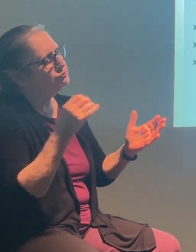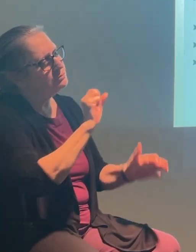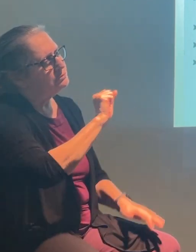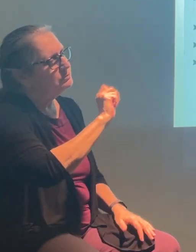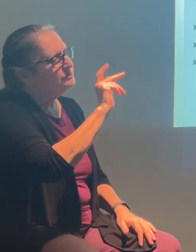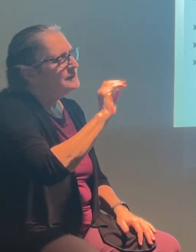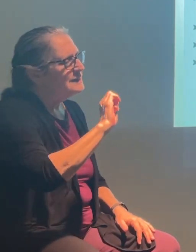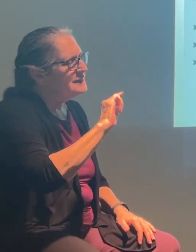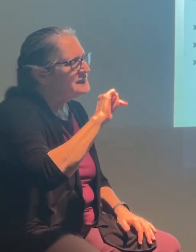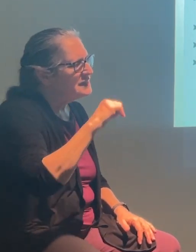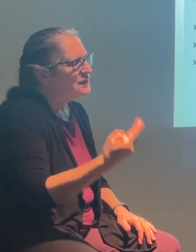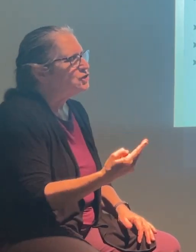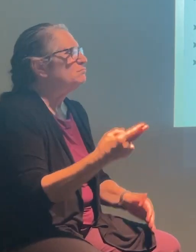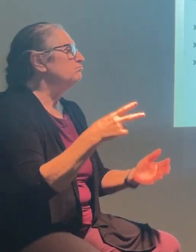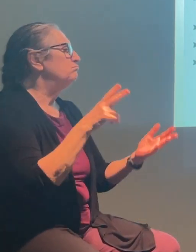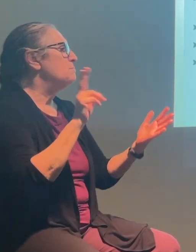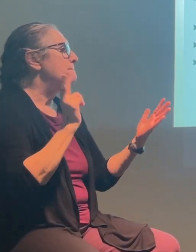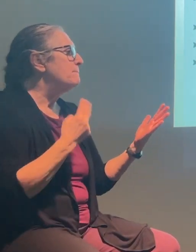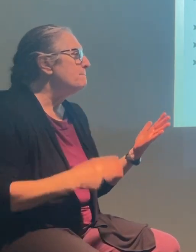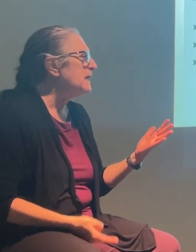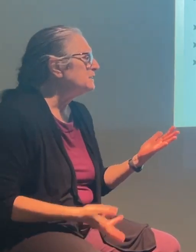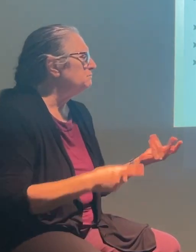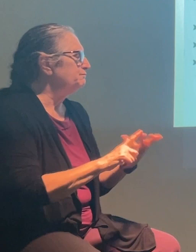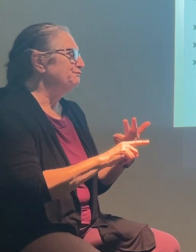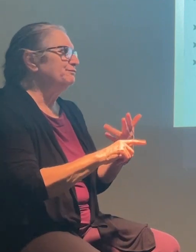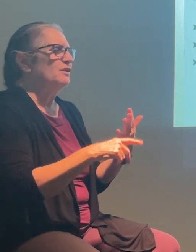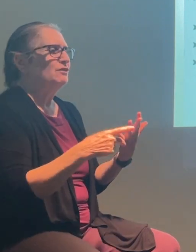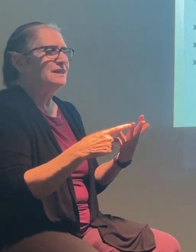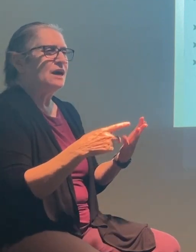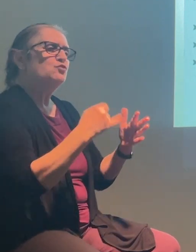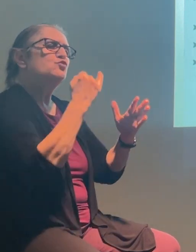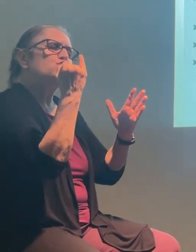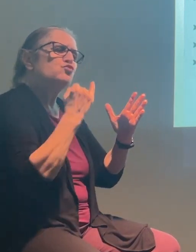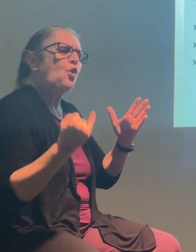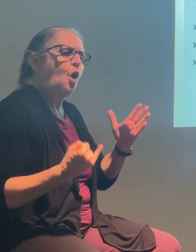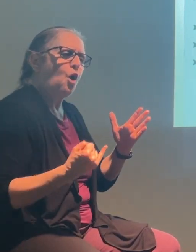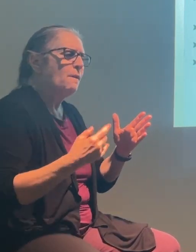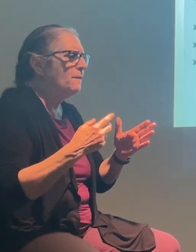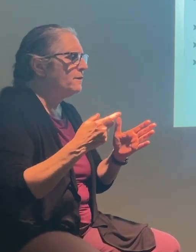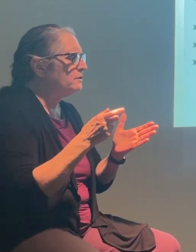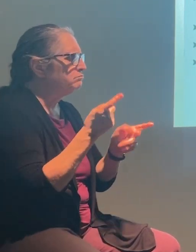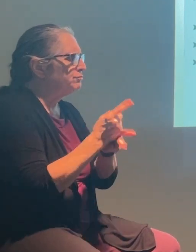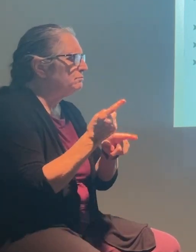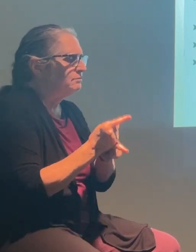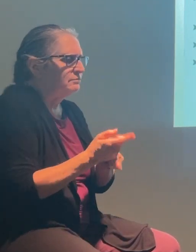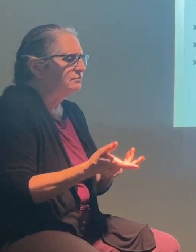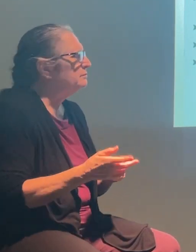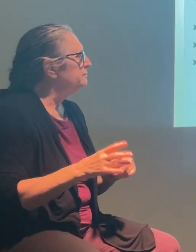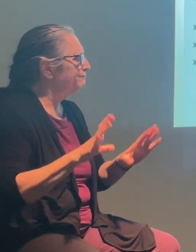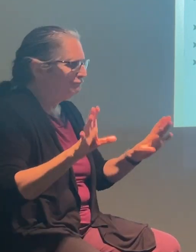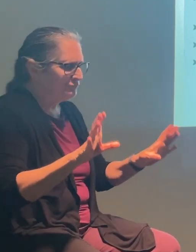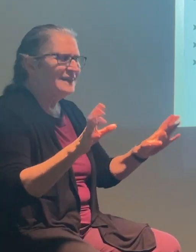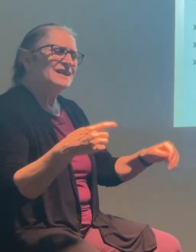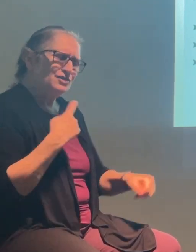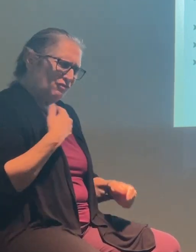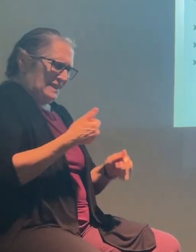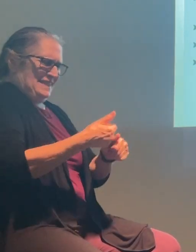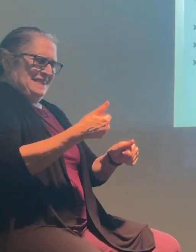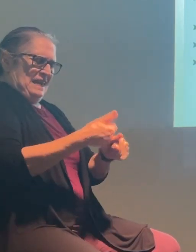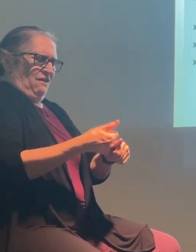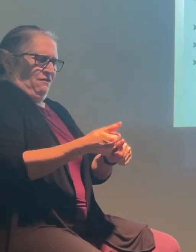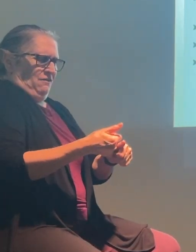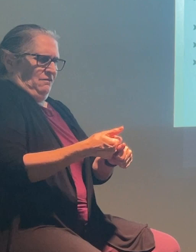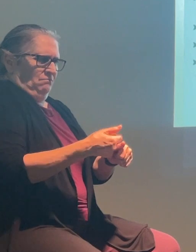how to draw properly. So he was really autodidact, a self-made